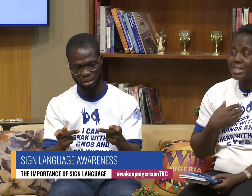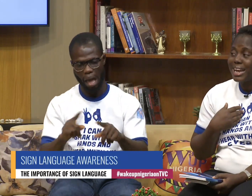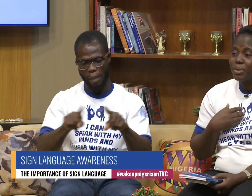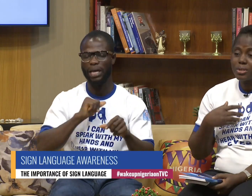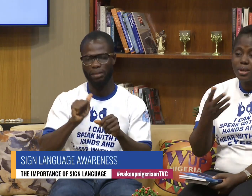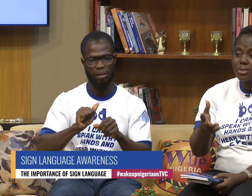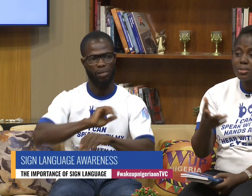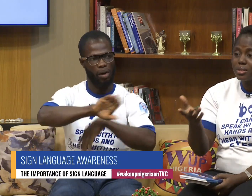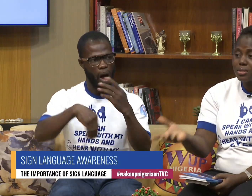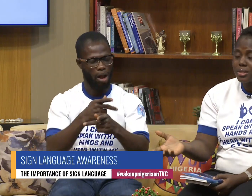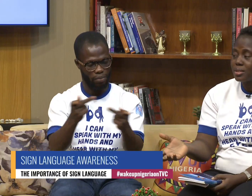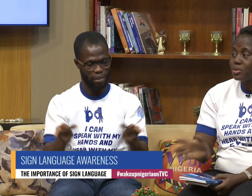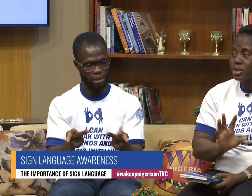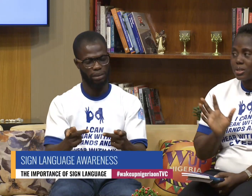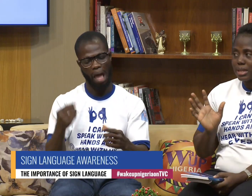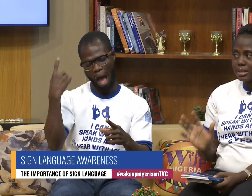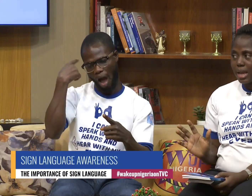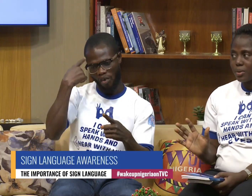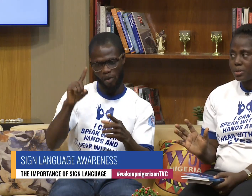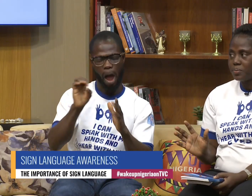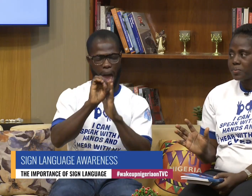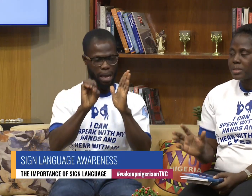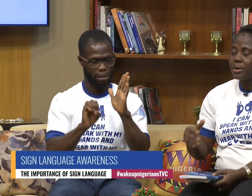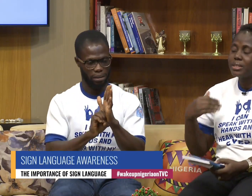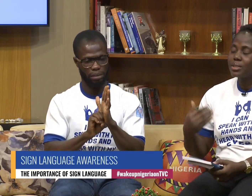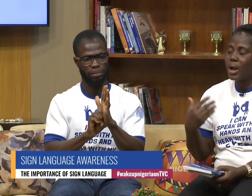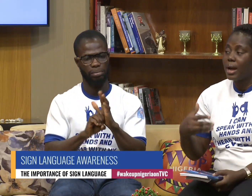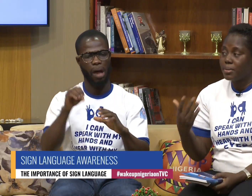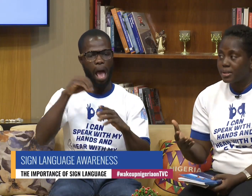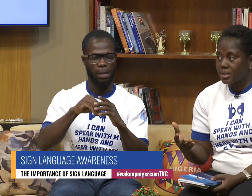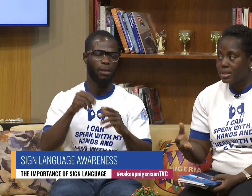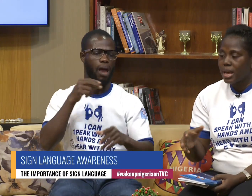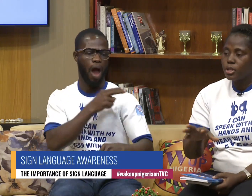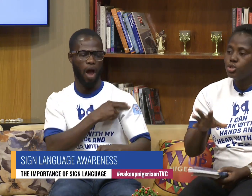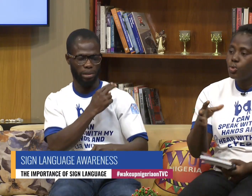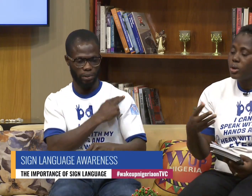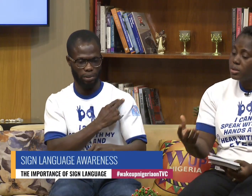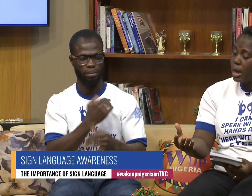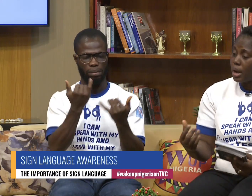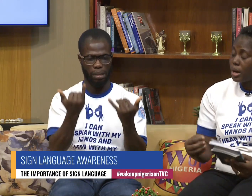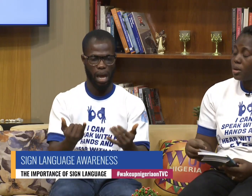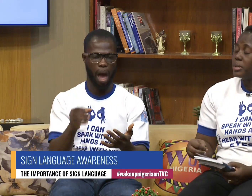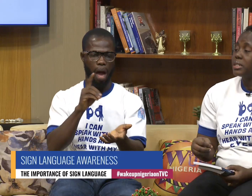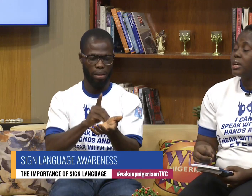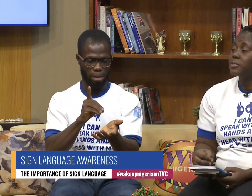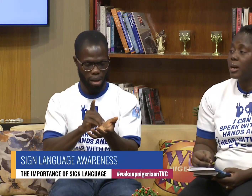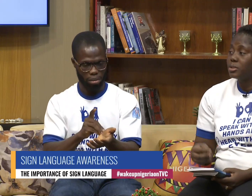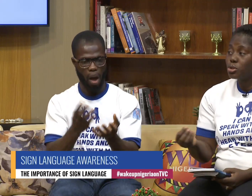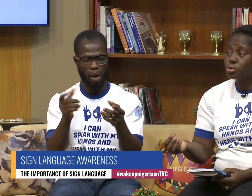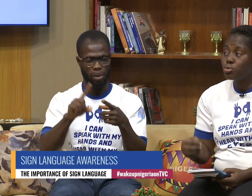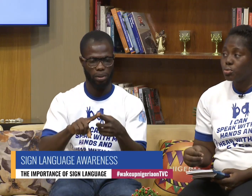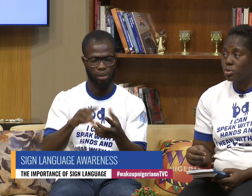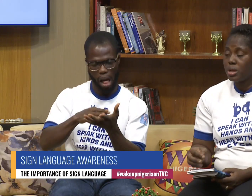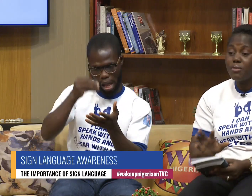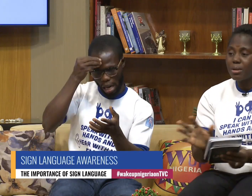younger sister died because doctors, nurses do not understand sign language. Now, this is why I'm learning it. You want to accommodate a deaf child